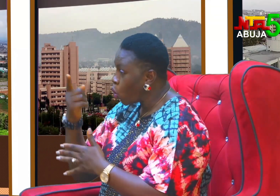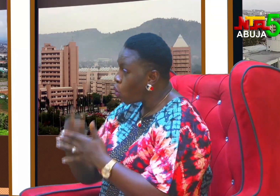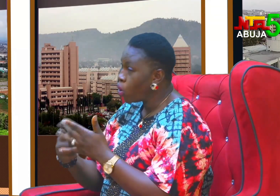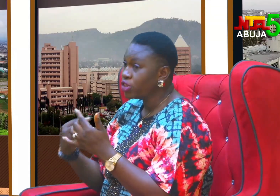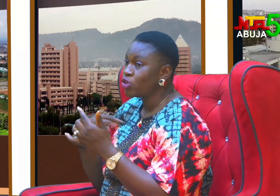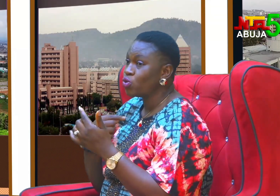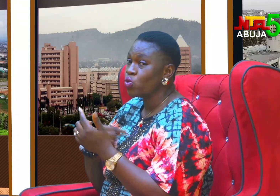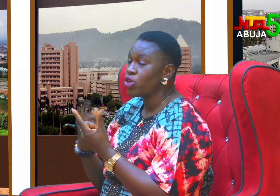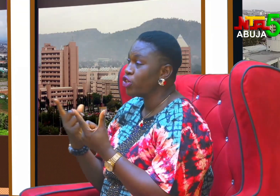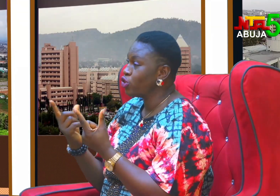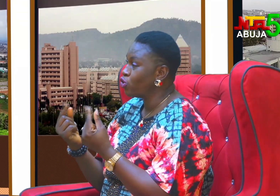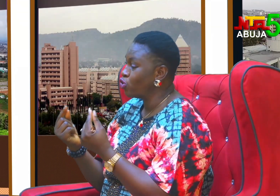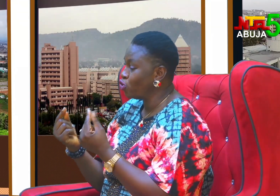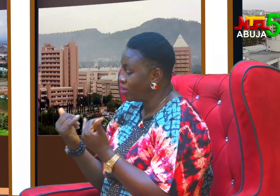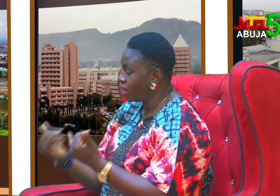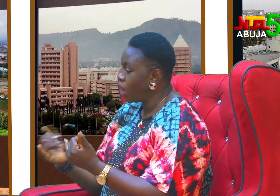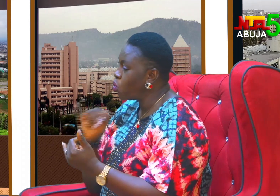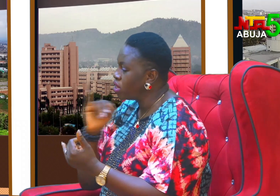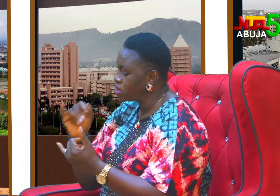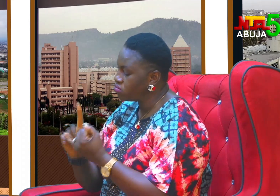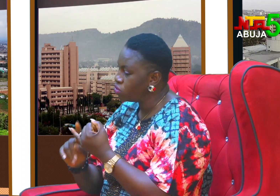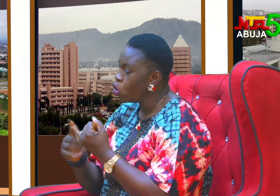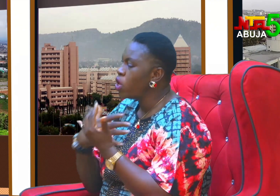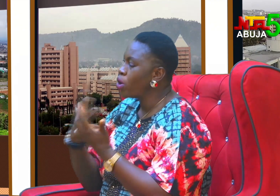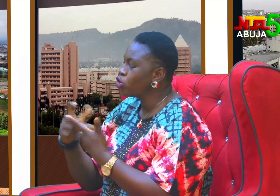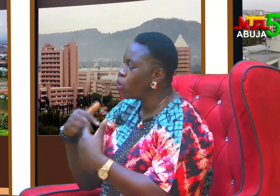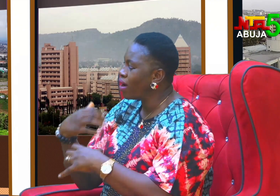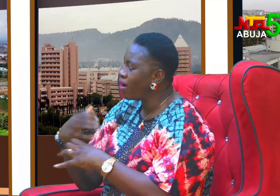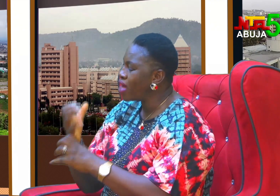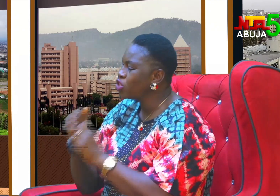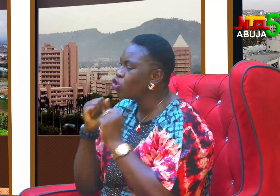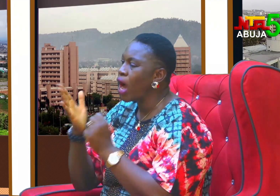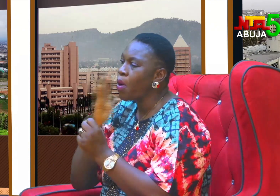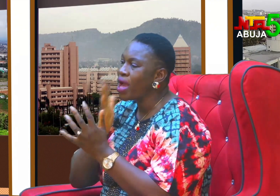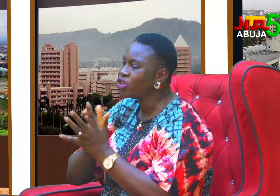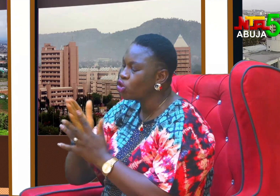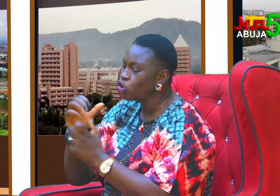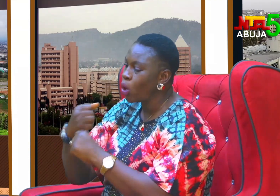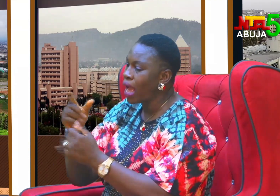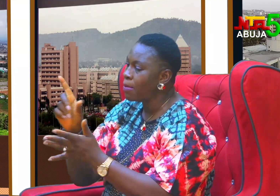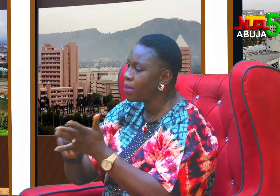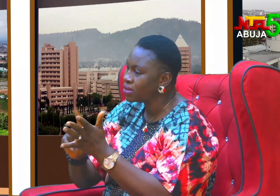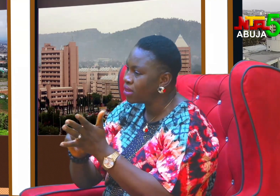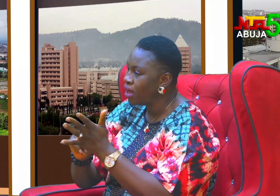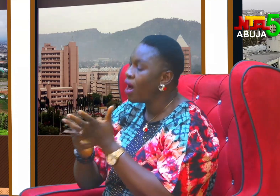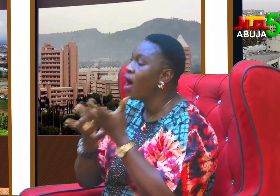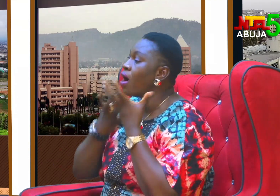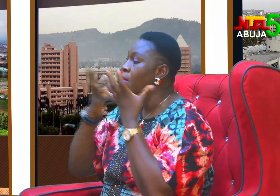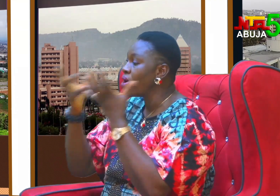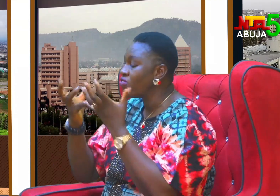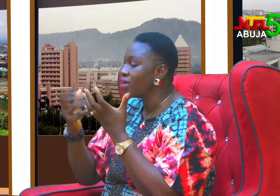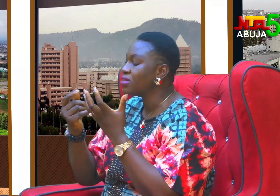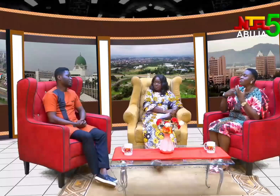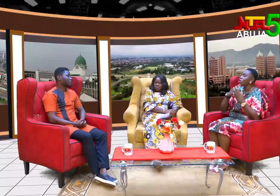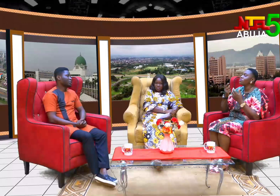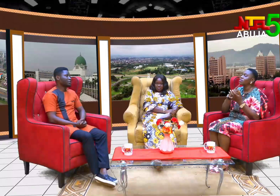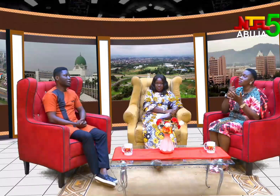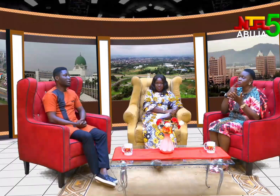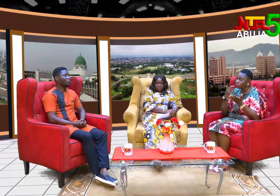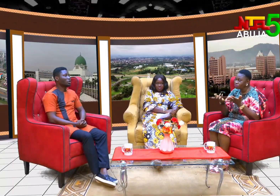hospitals, and where deaf people, when they go to access medical services, they can easily get services in sign language